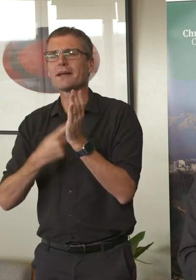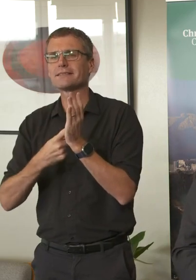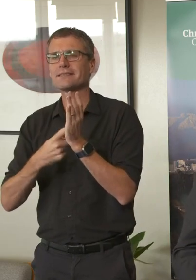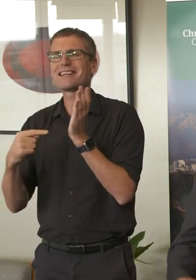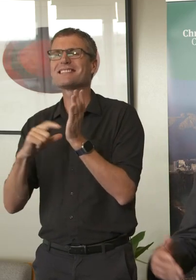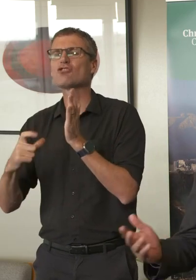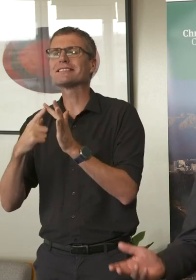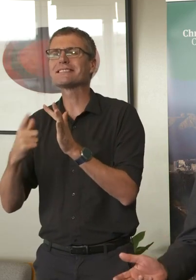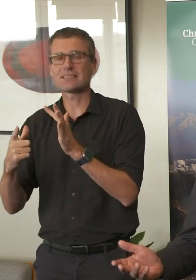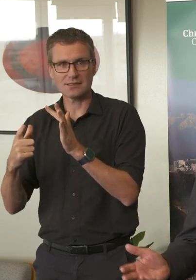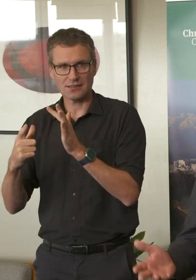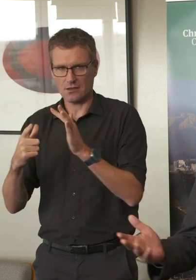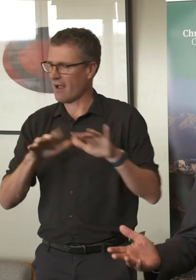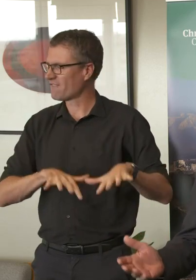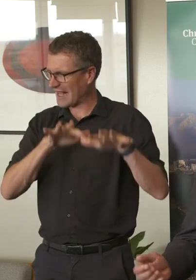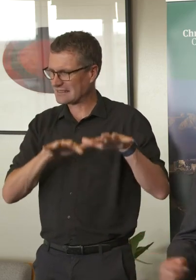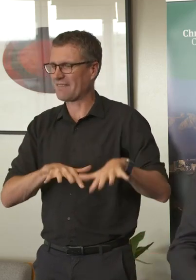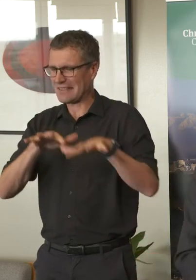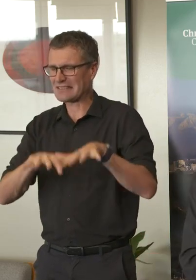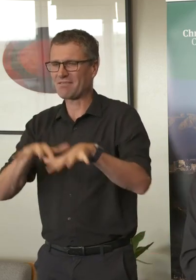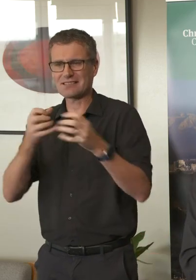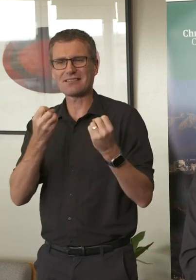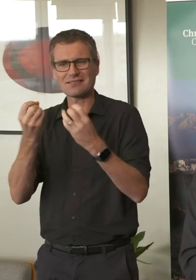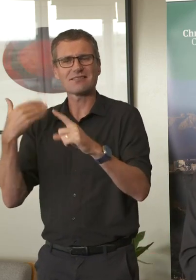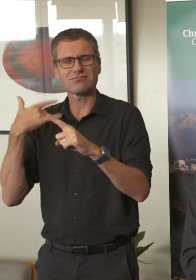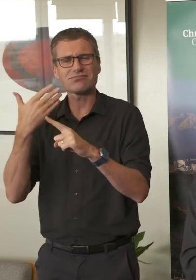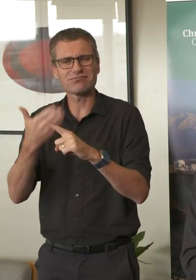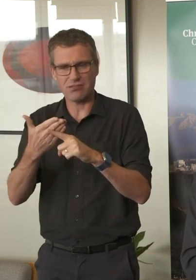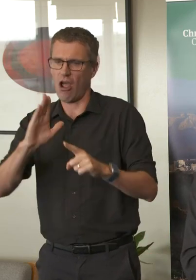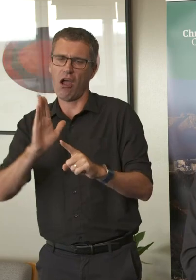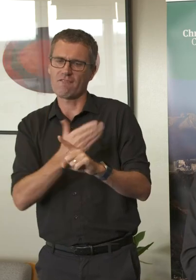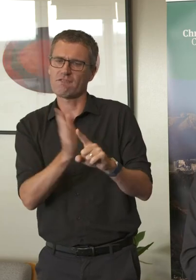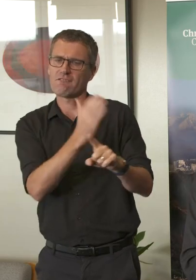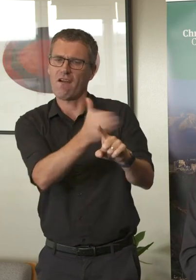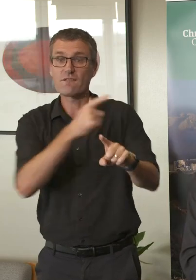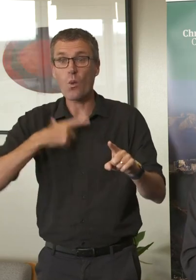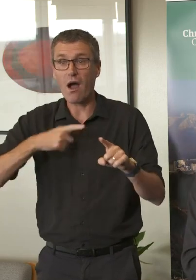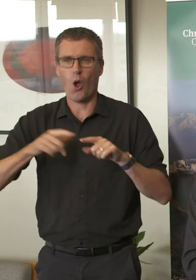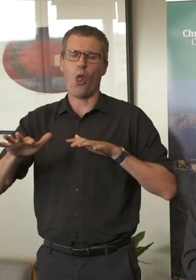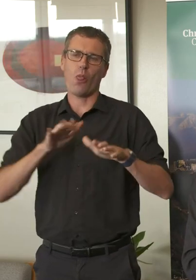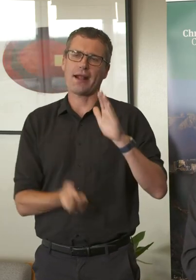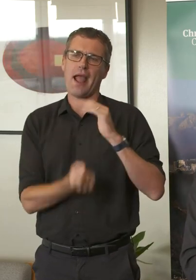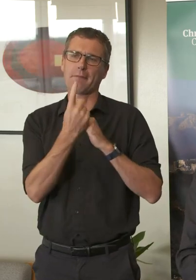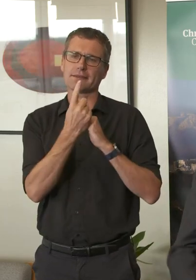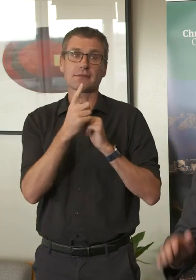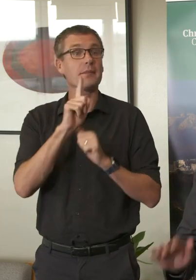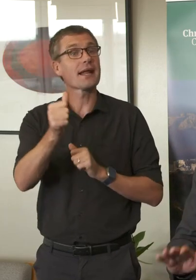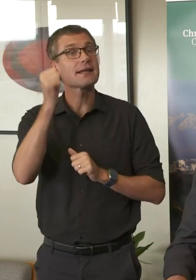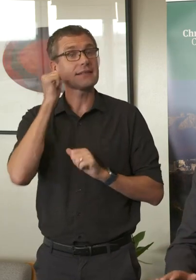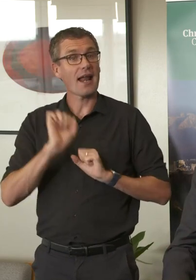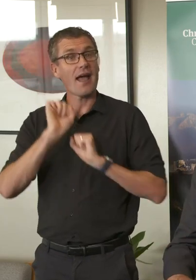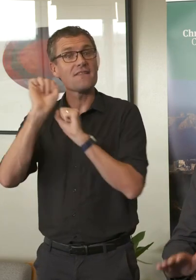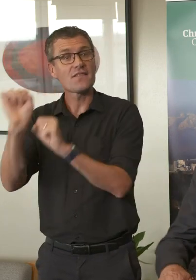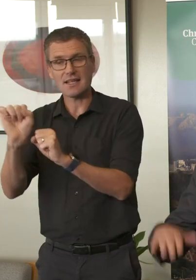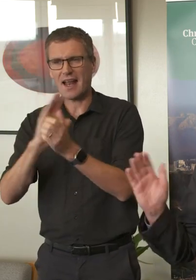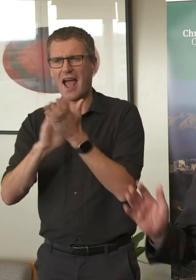Now they've been removed because of the earthquake and different things. But Hunter Terrace and the likewise of that I went to yesterday, the road is